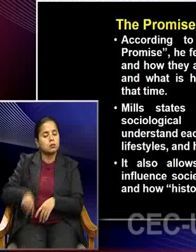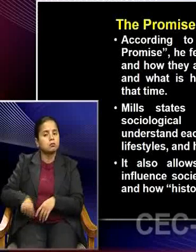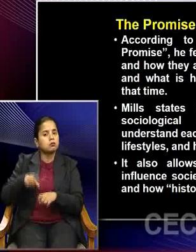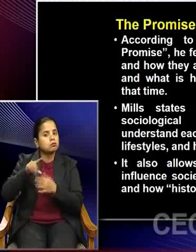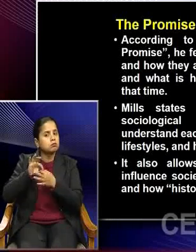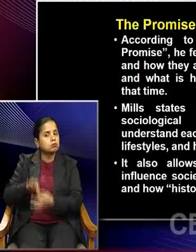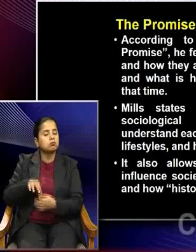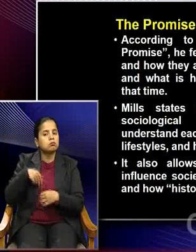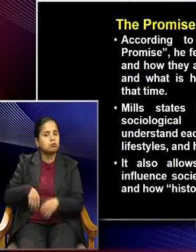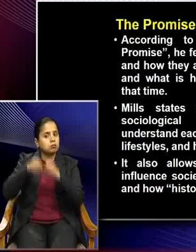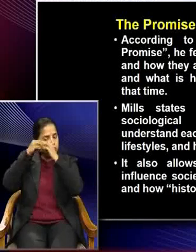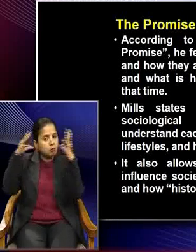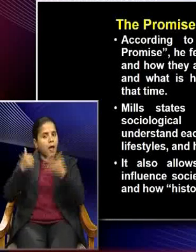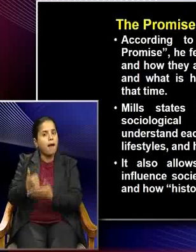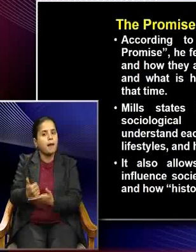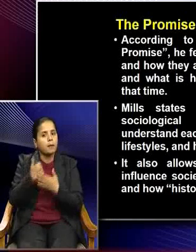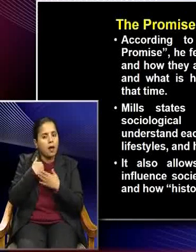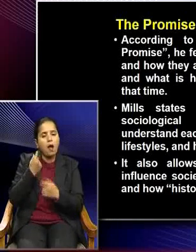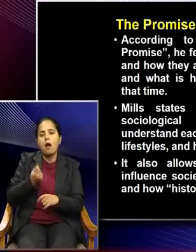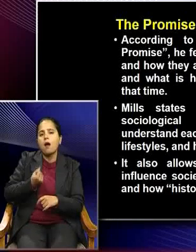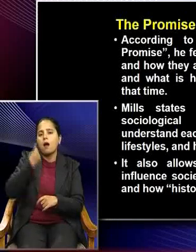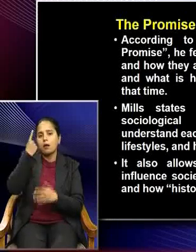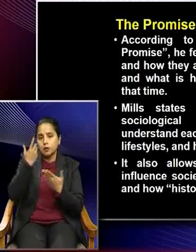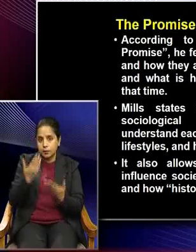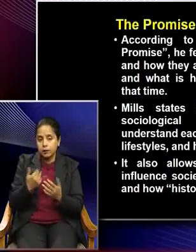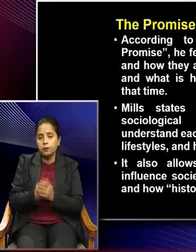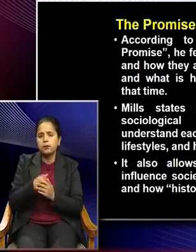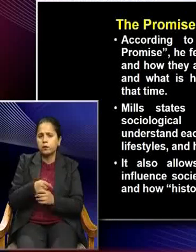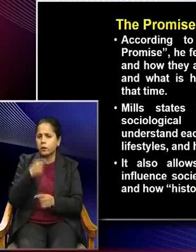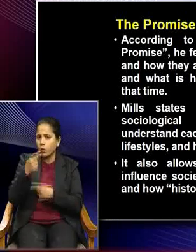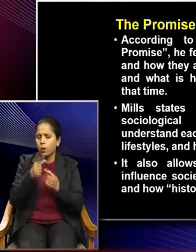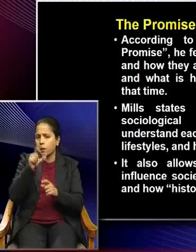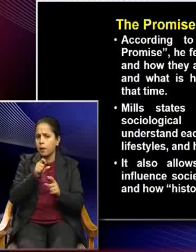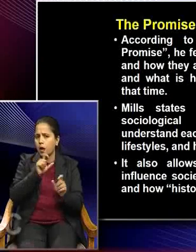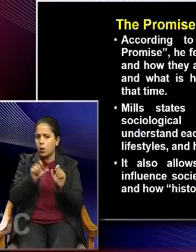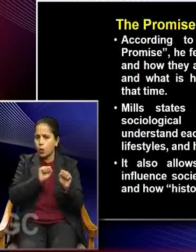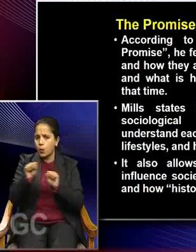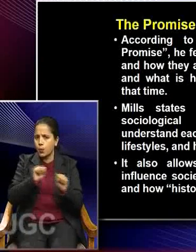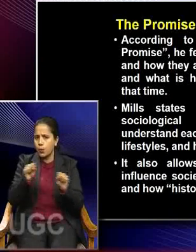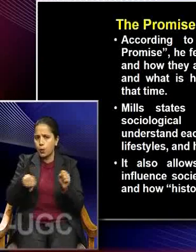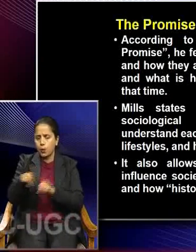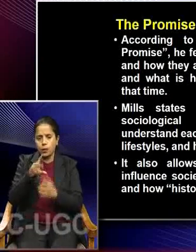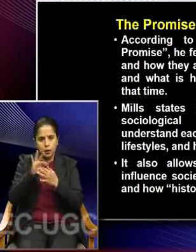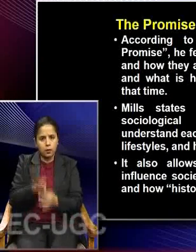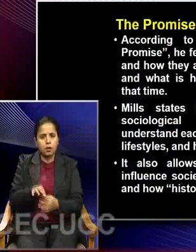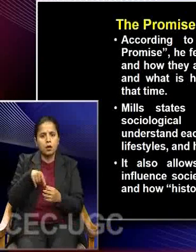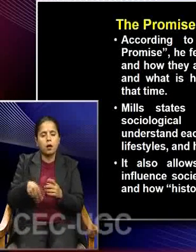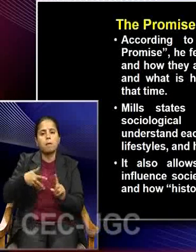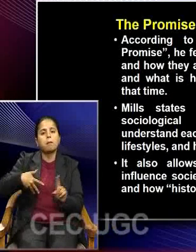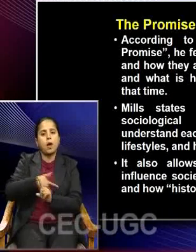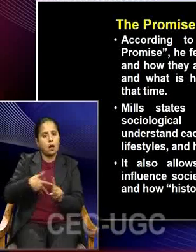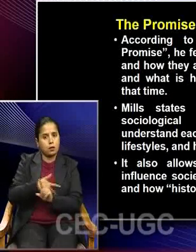imagination helps us to understand each individual according to the